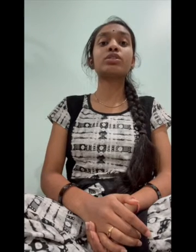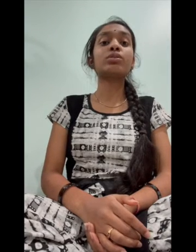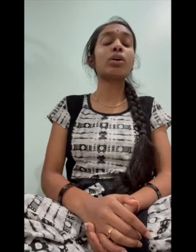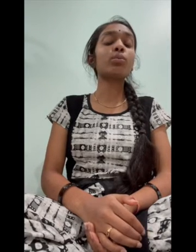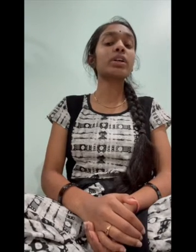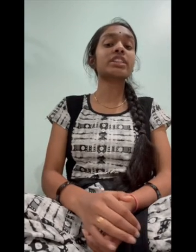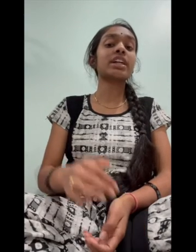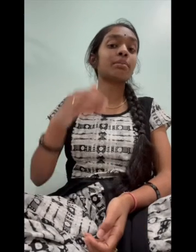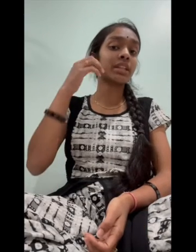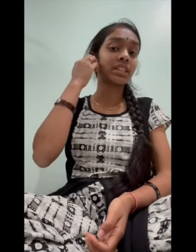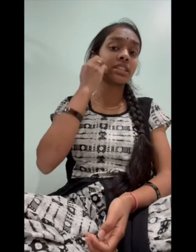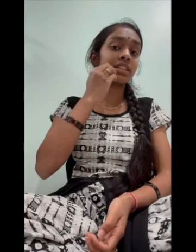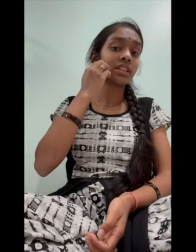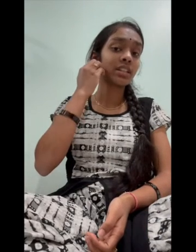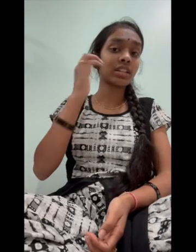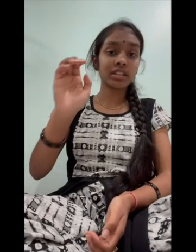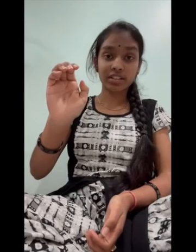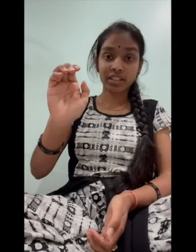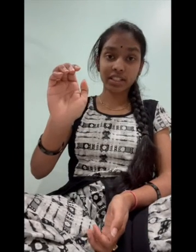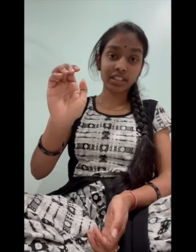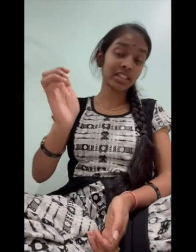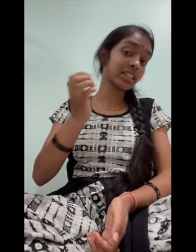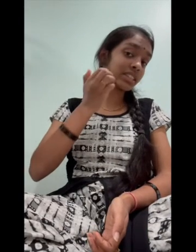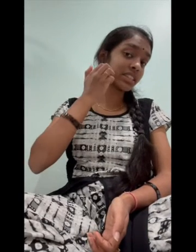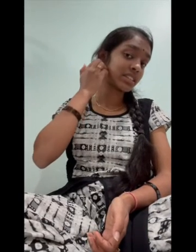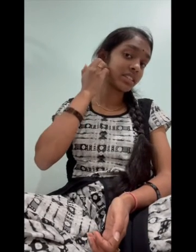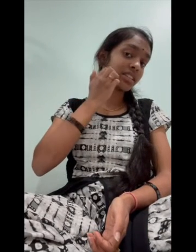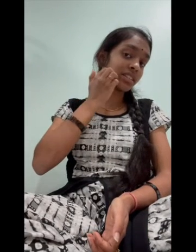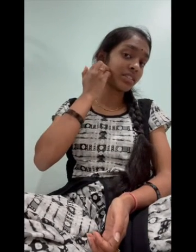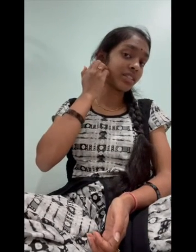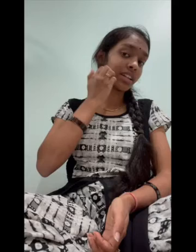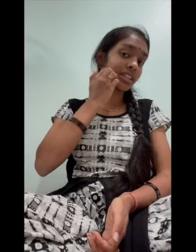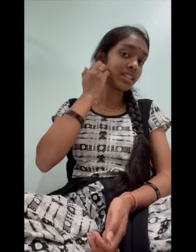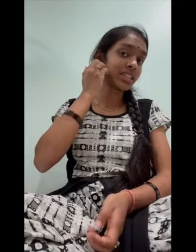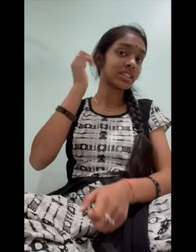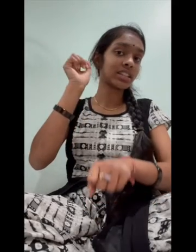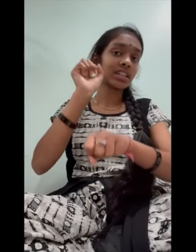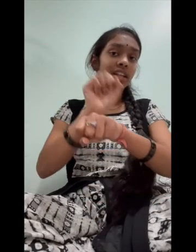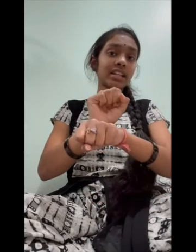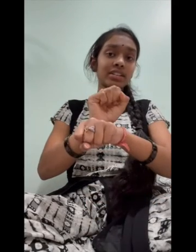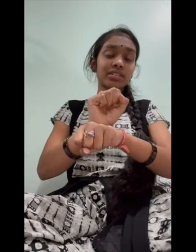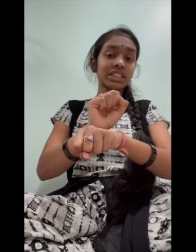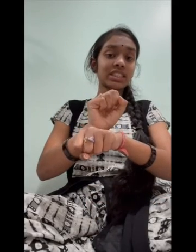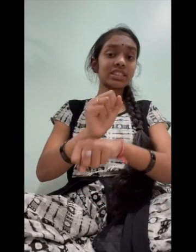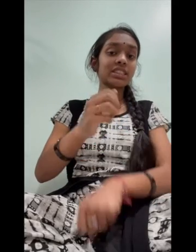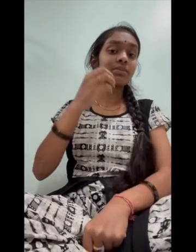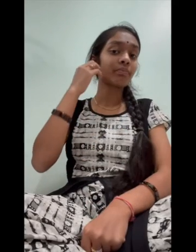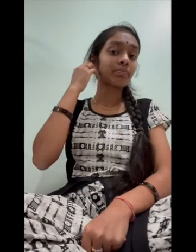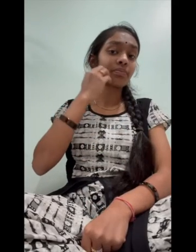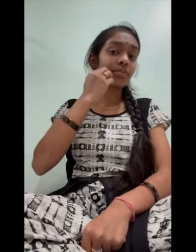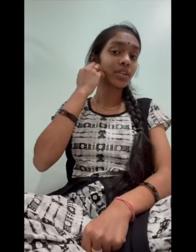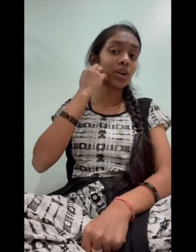do a homework assignment is you take it like this, you do it like this, and you do it like this.